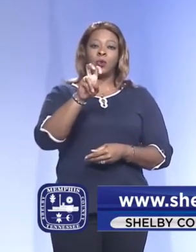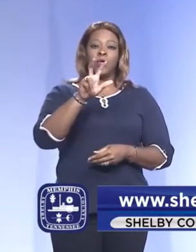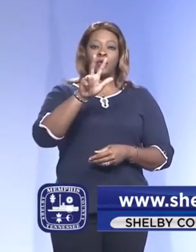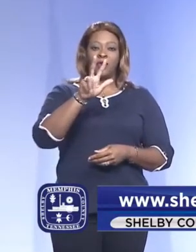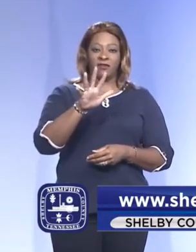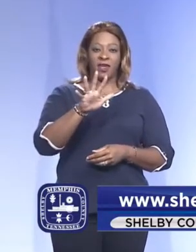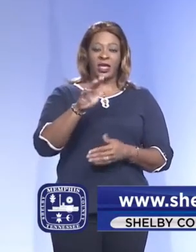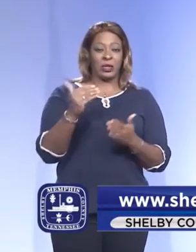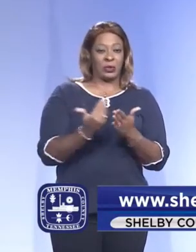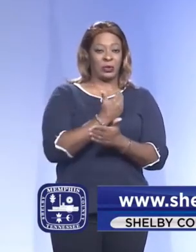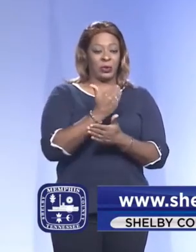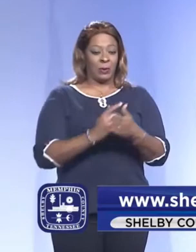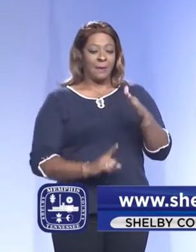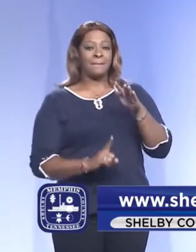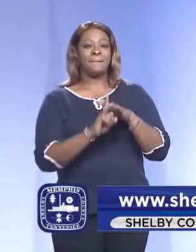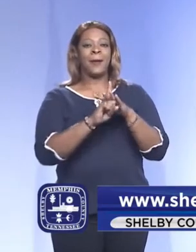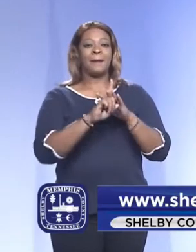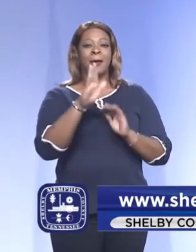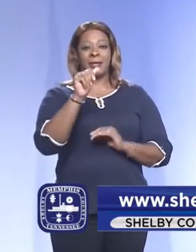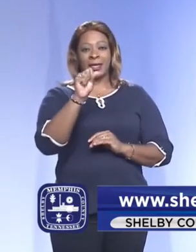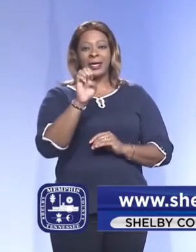235 new cases,